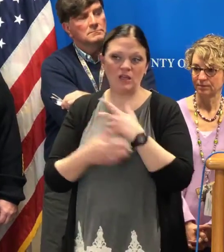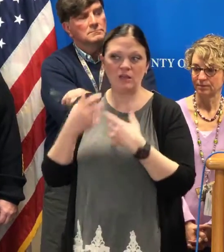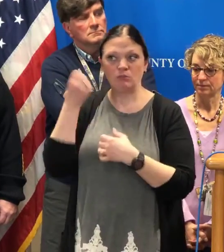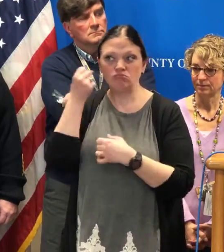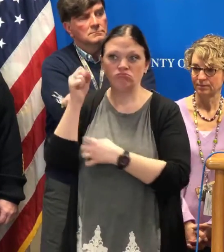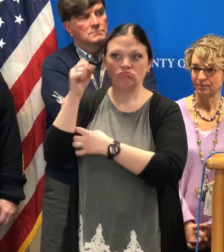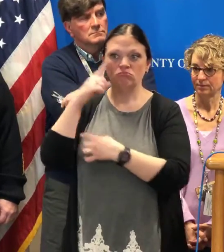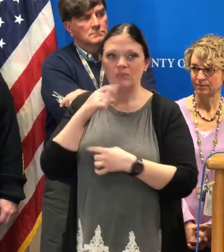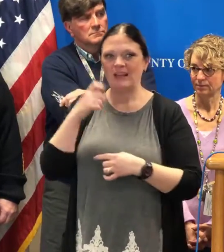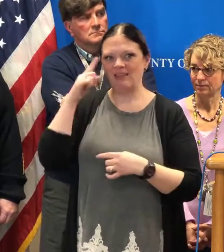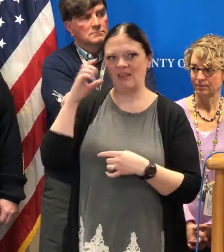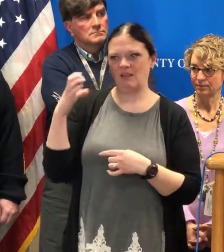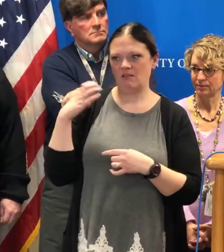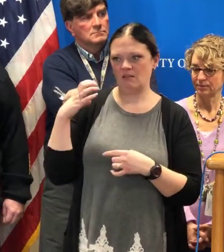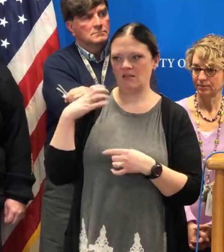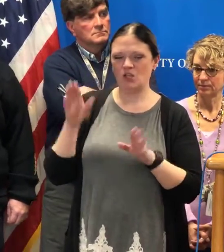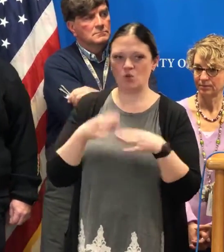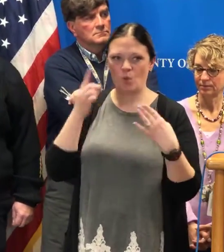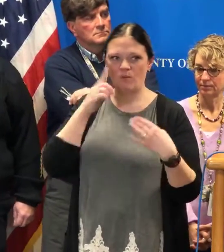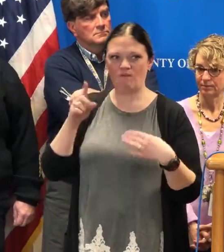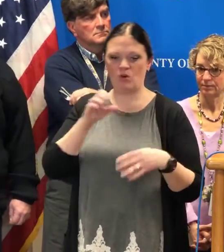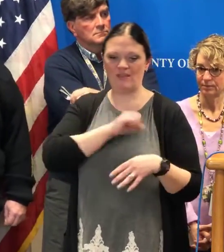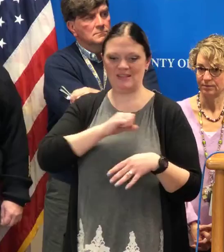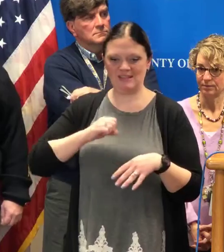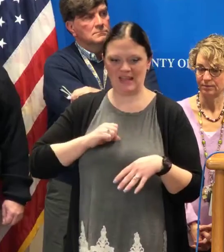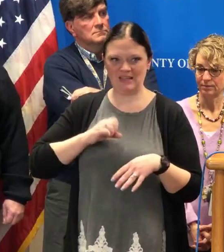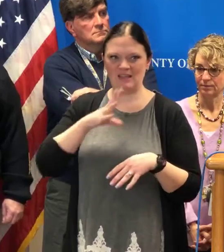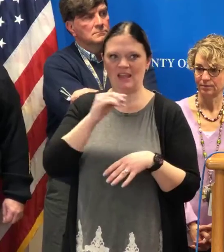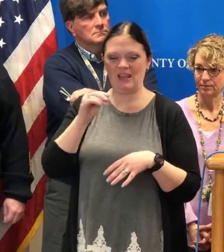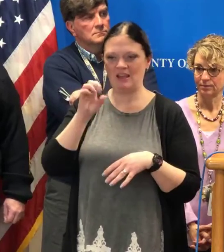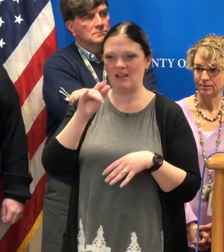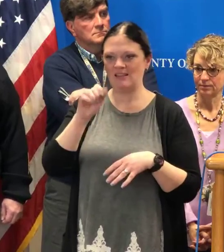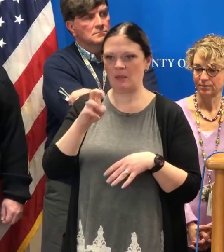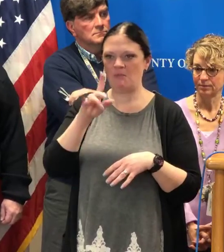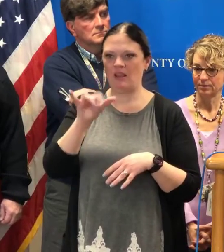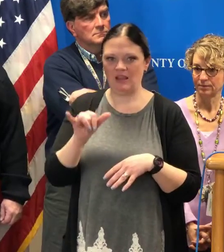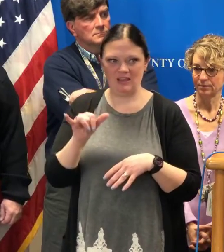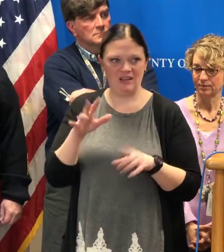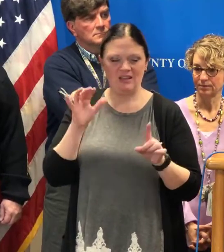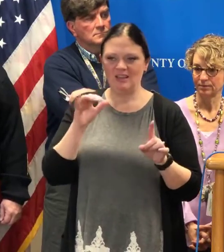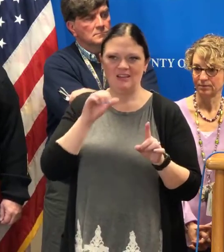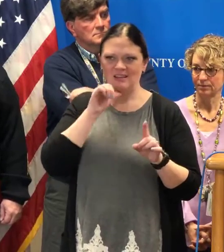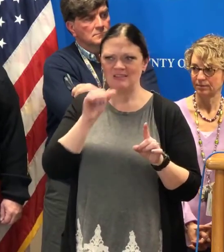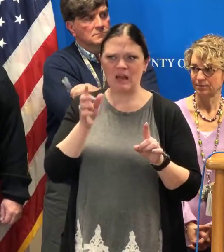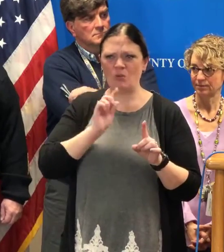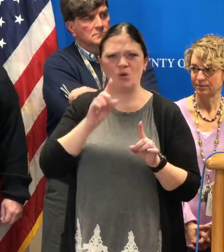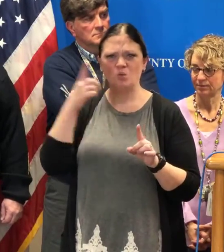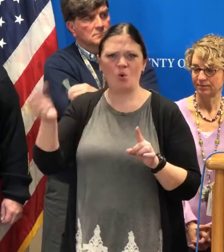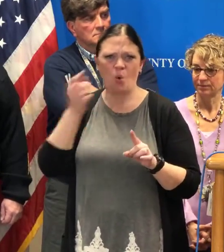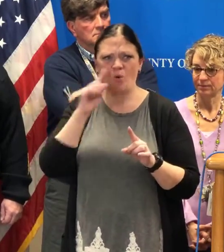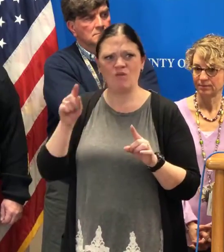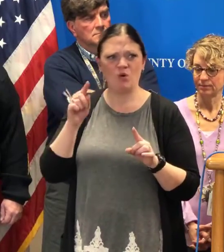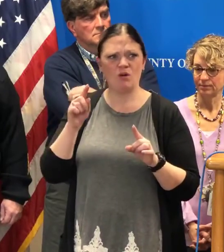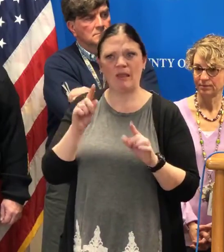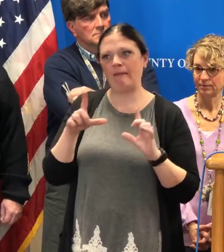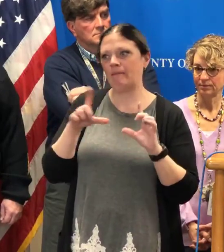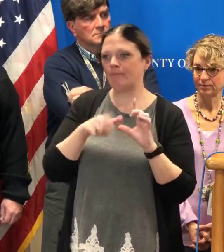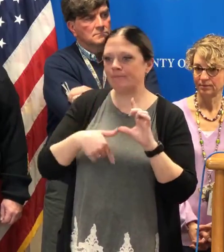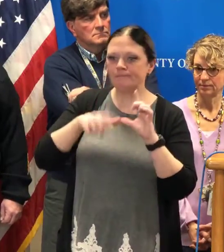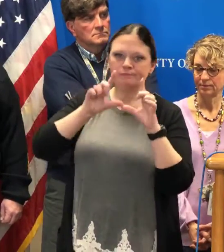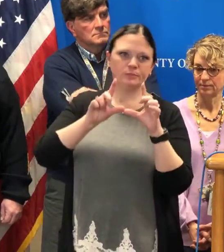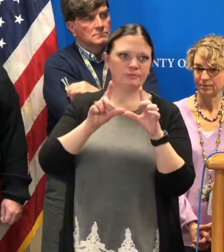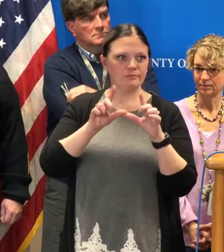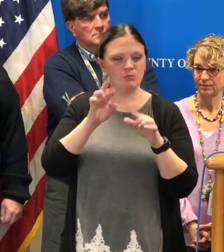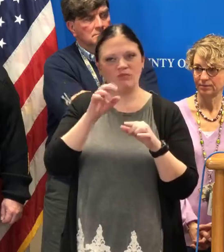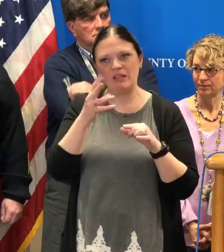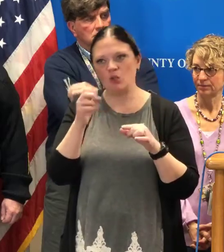going to be open for the Senate and the Assembly. But it's not where you go to renew your license. It's not where you go if